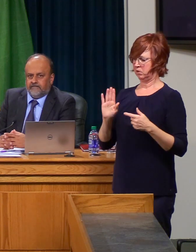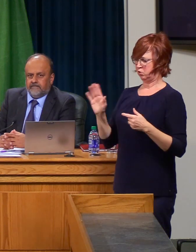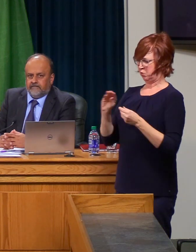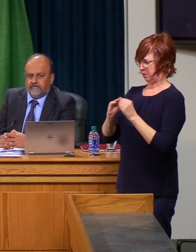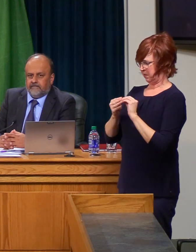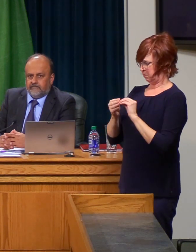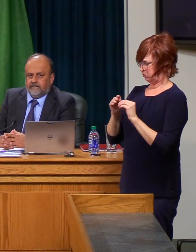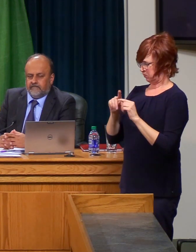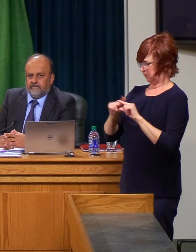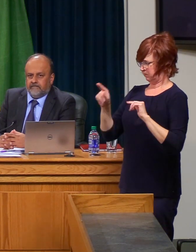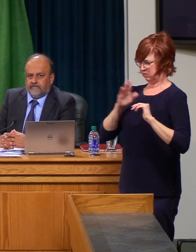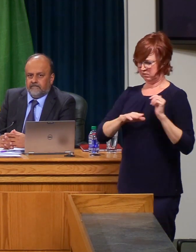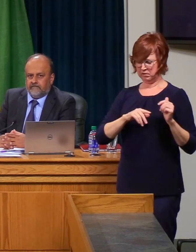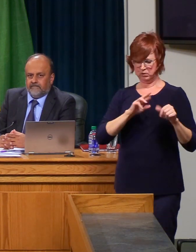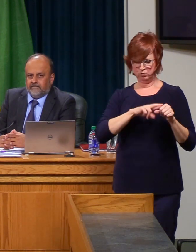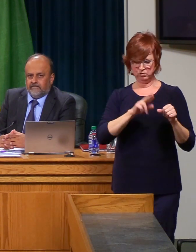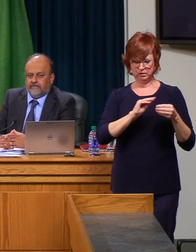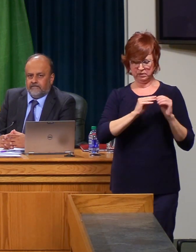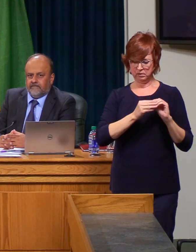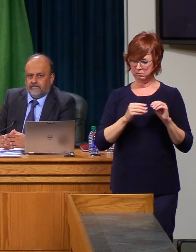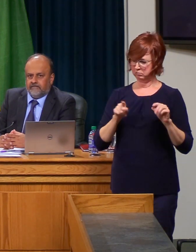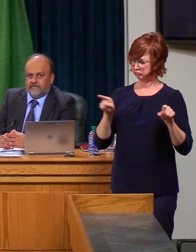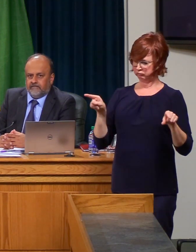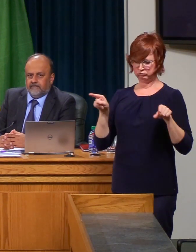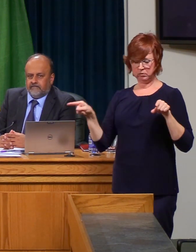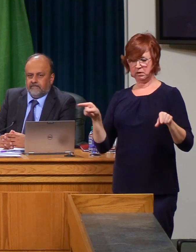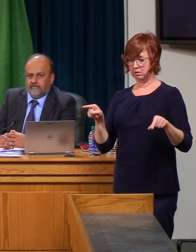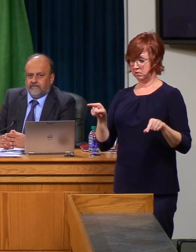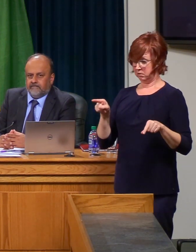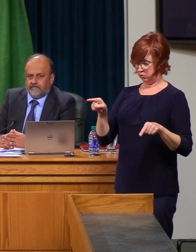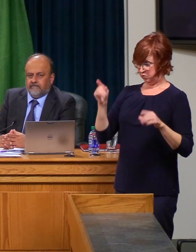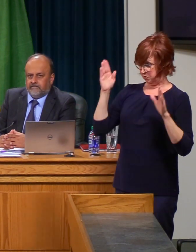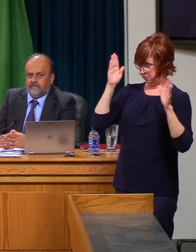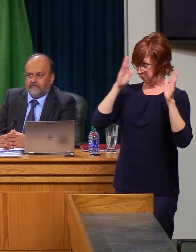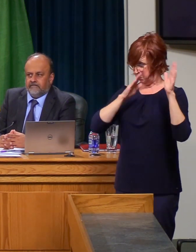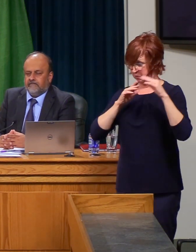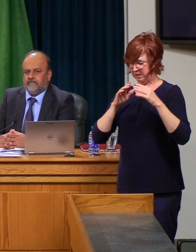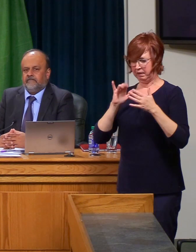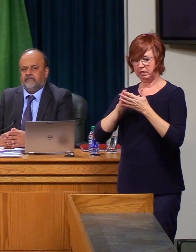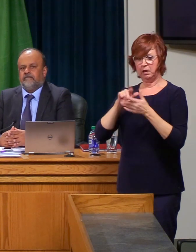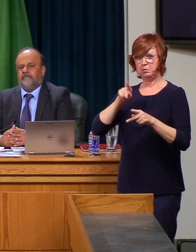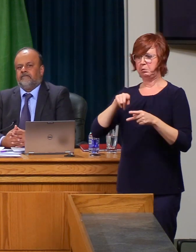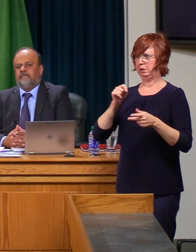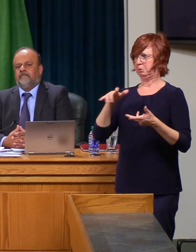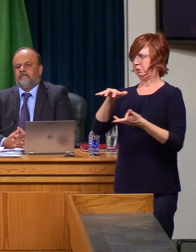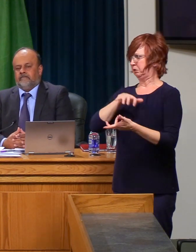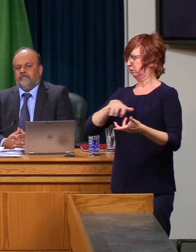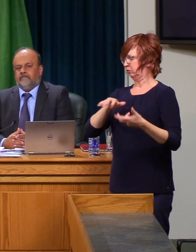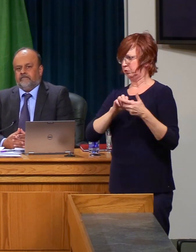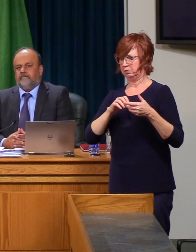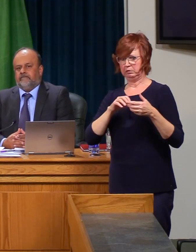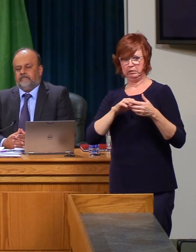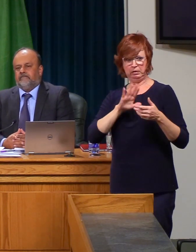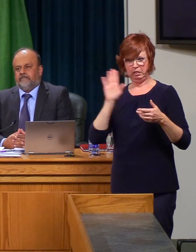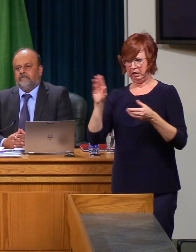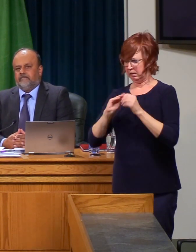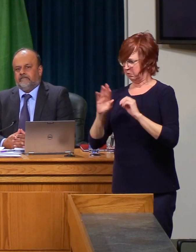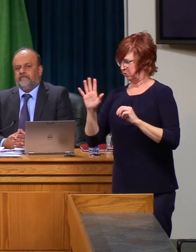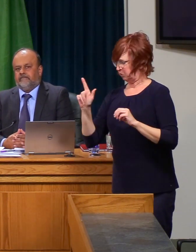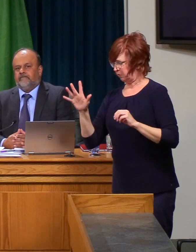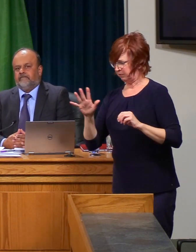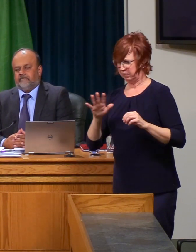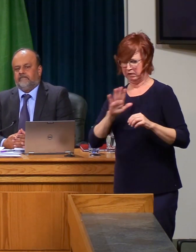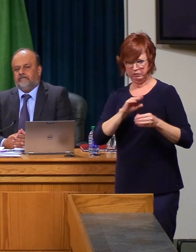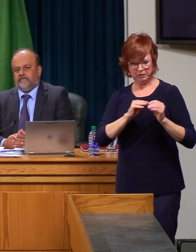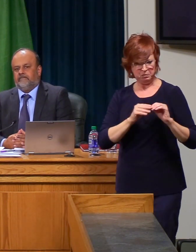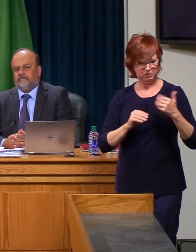How concerned are you that there might be a bit of confusion for people in the public, given the fact that there's kind of 2 different numbers floating around